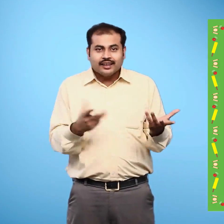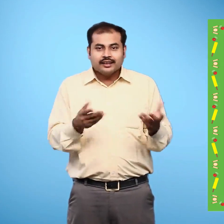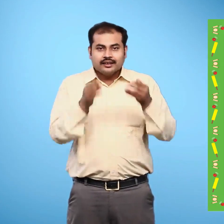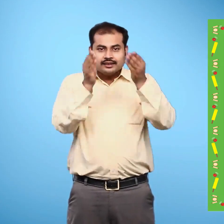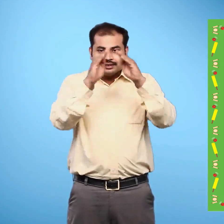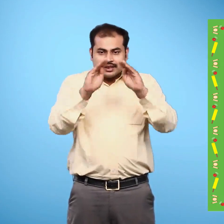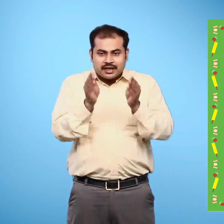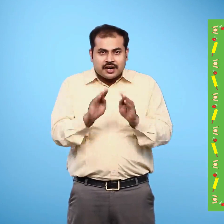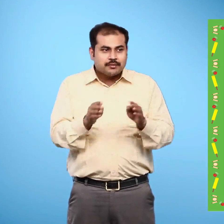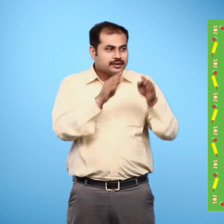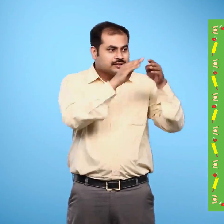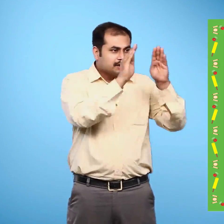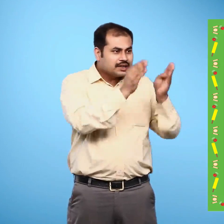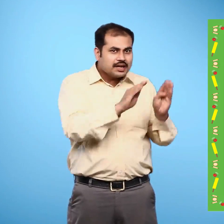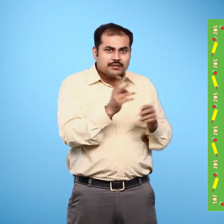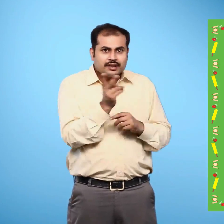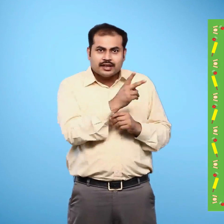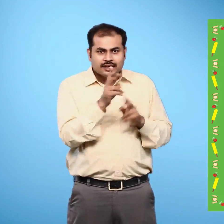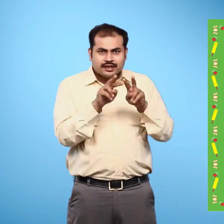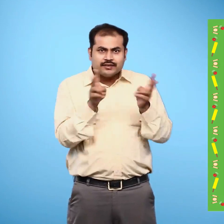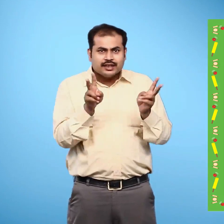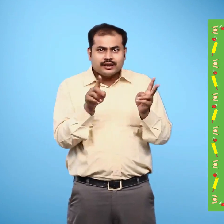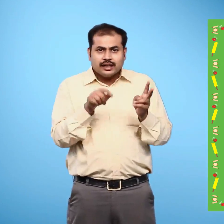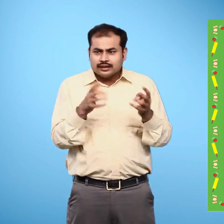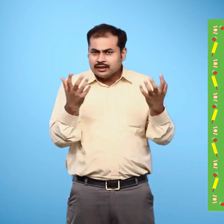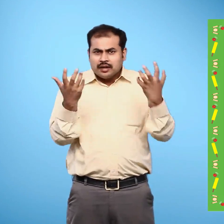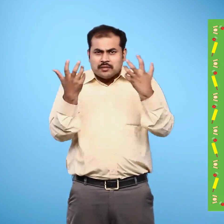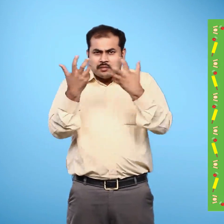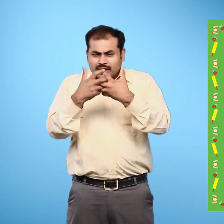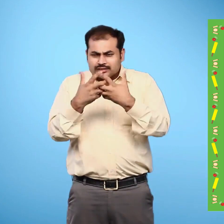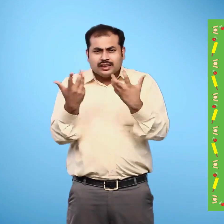which shapes can be stacked one over another.